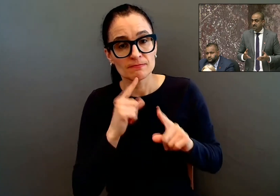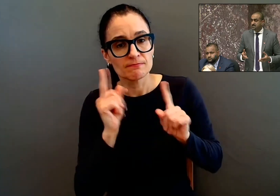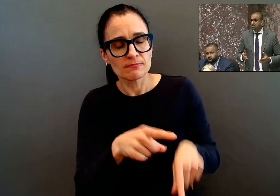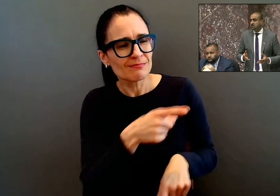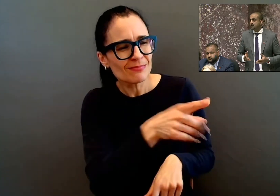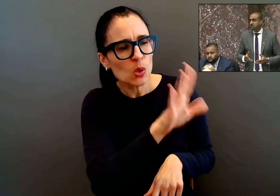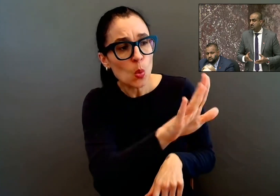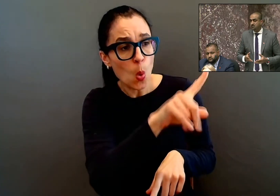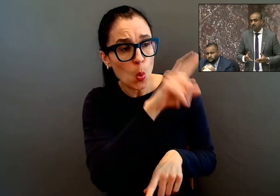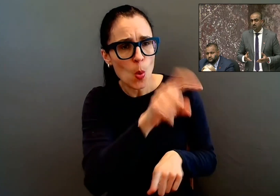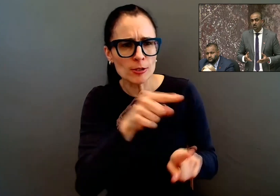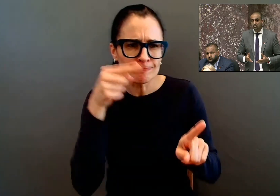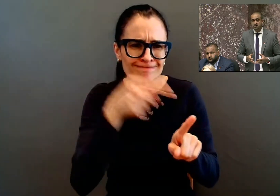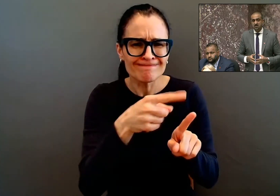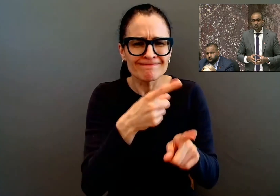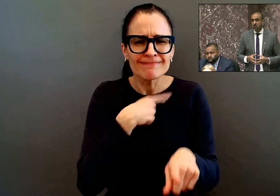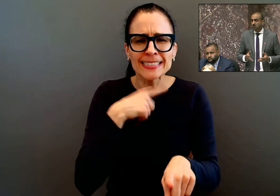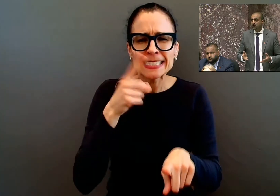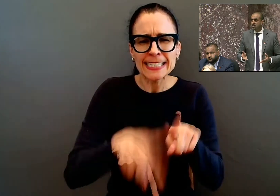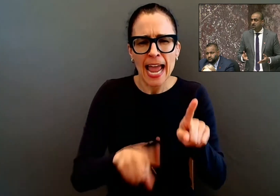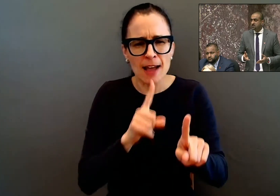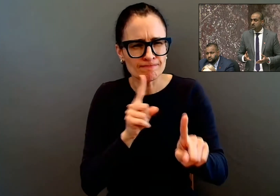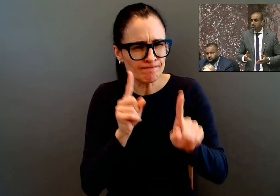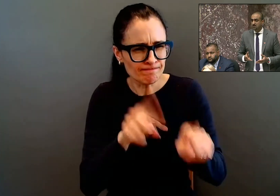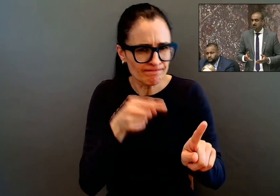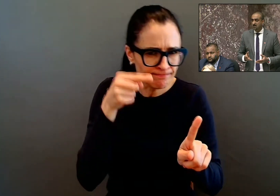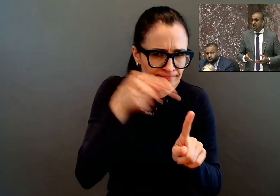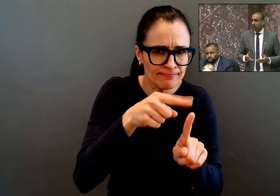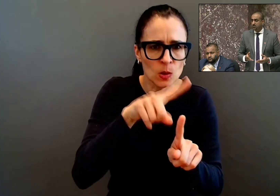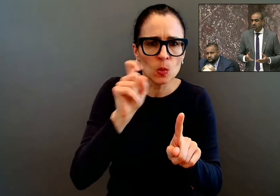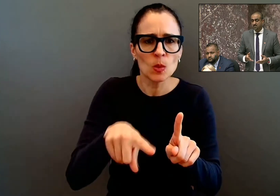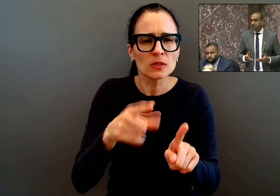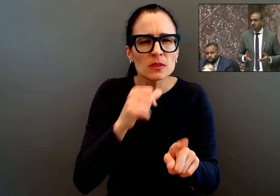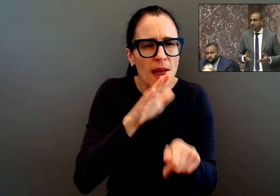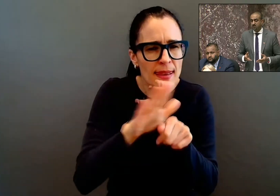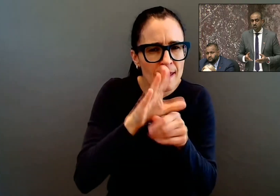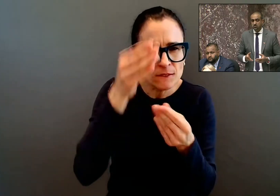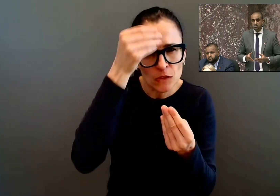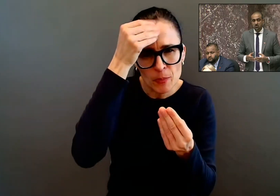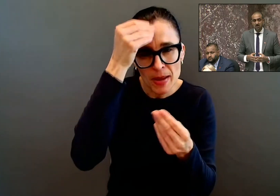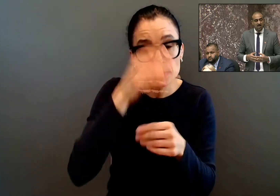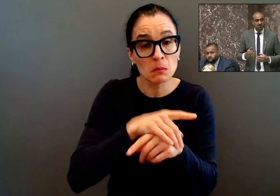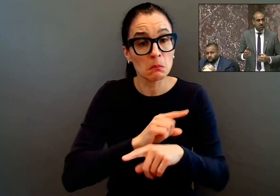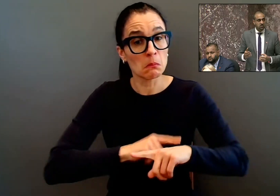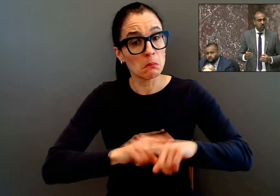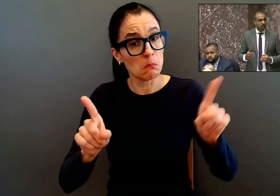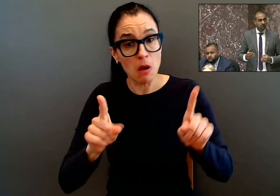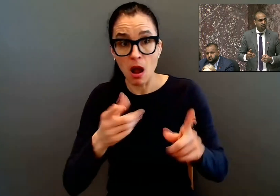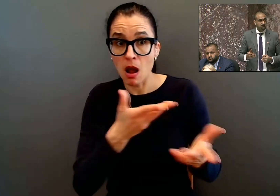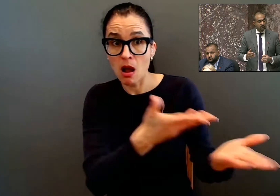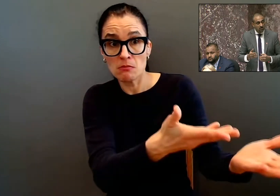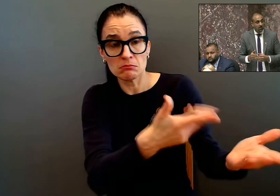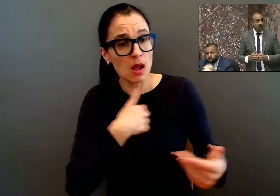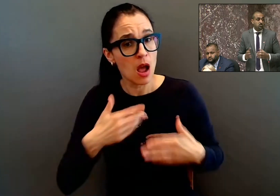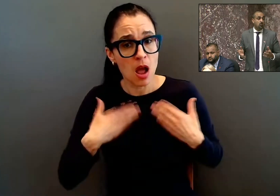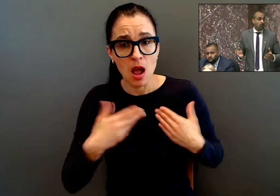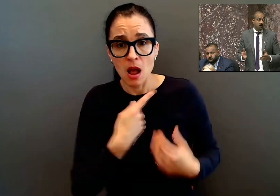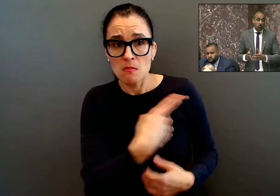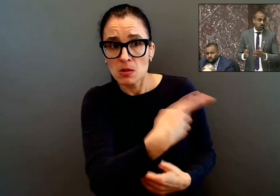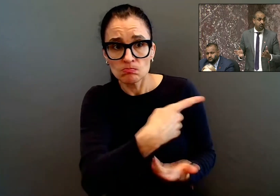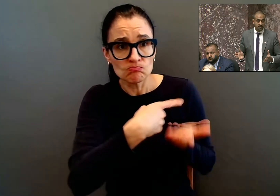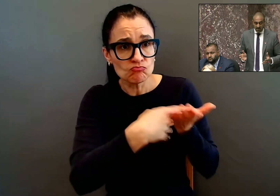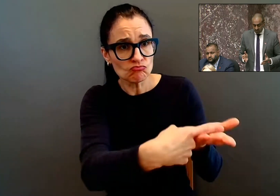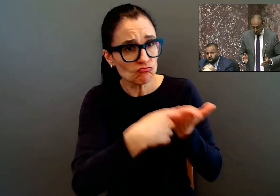are details, the member knows that we are available to help address specific issues. So I'm not sure if it, I'm not sure